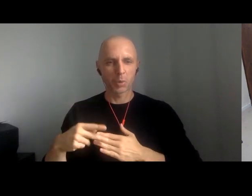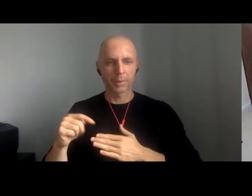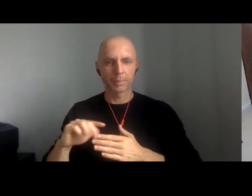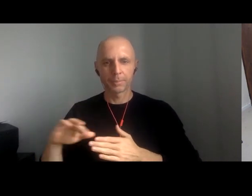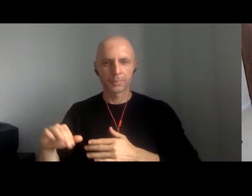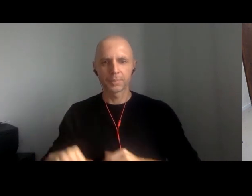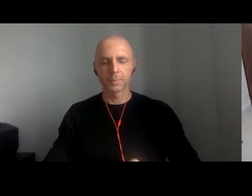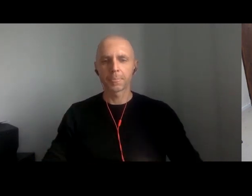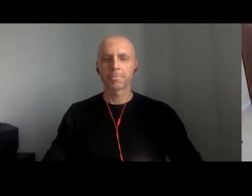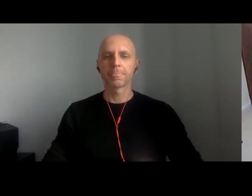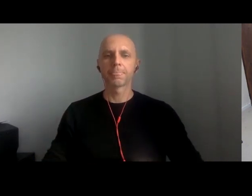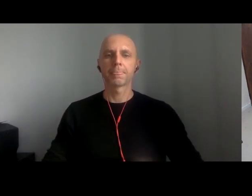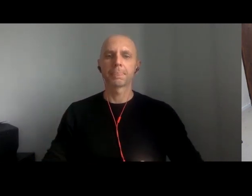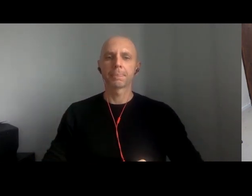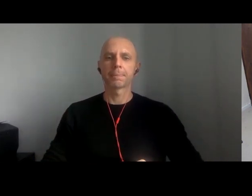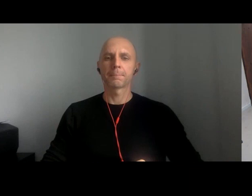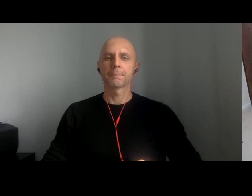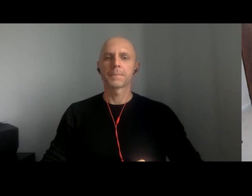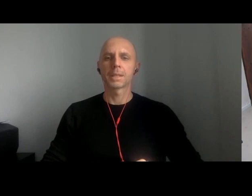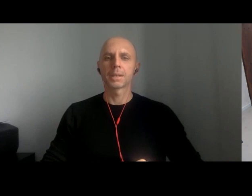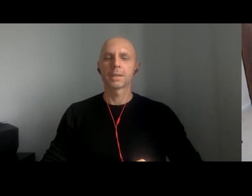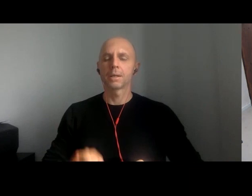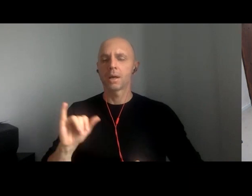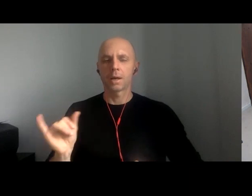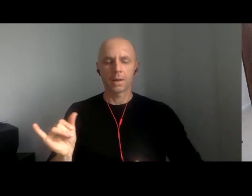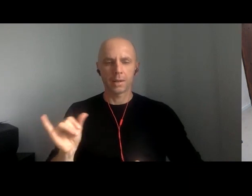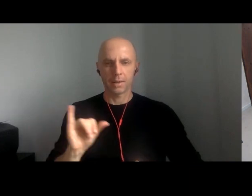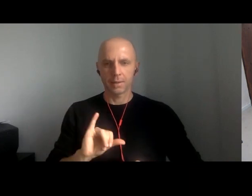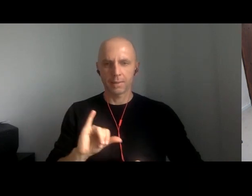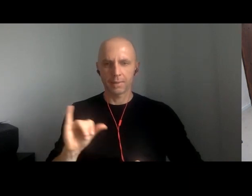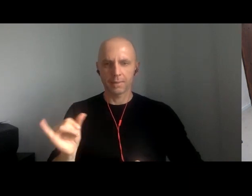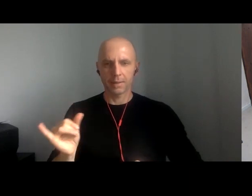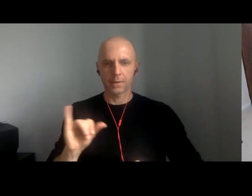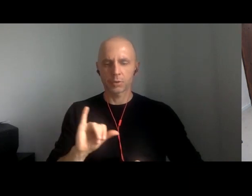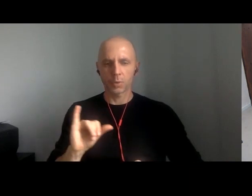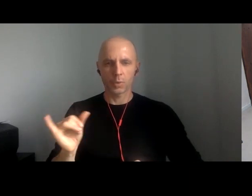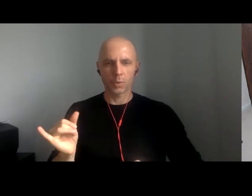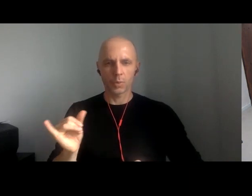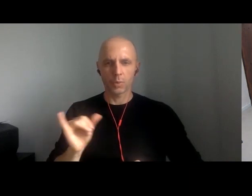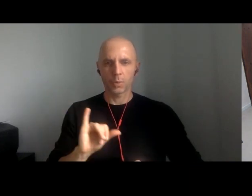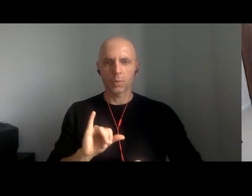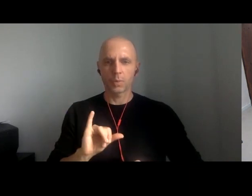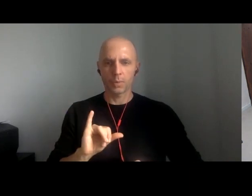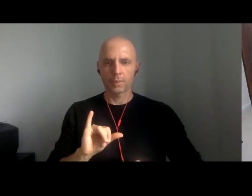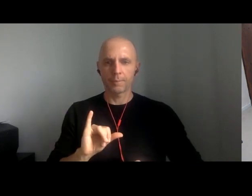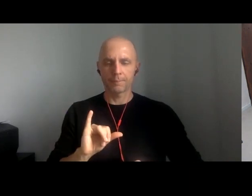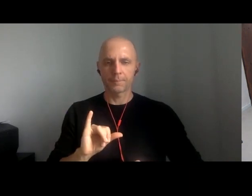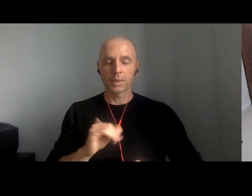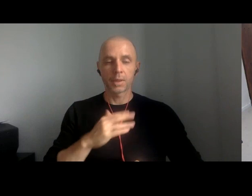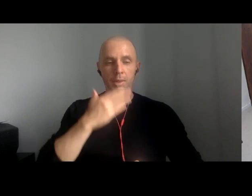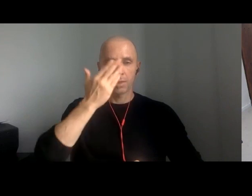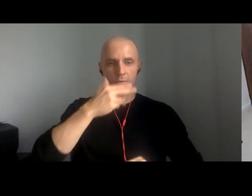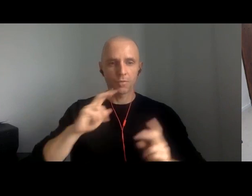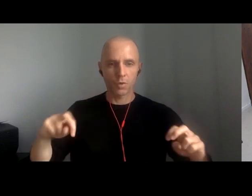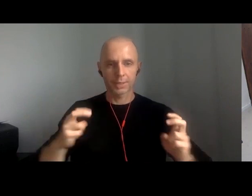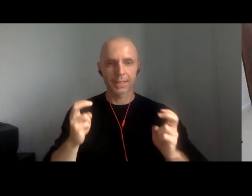painted some beautiful scenes of the front of the castle and around by the orchard, looking to the